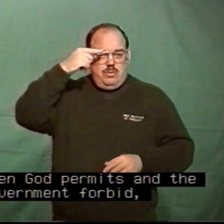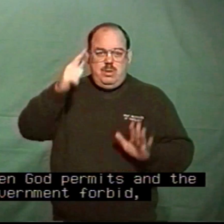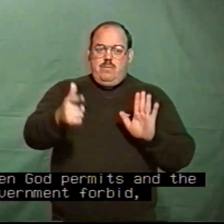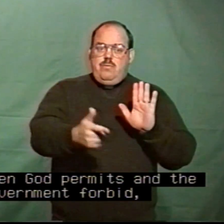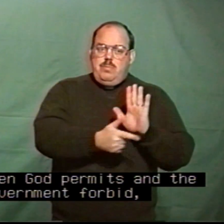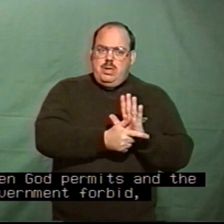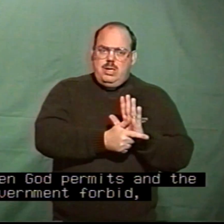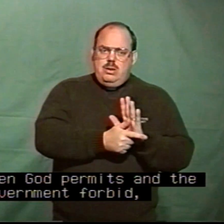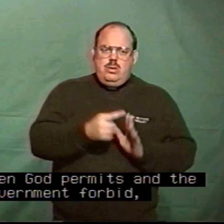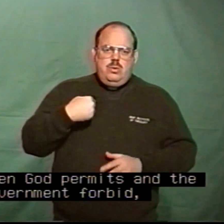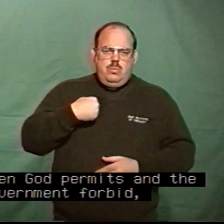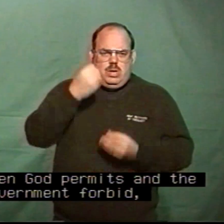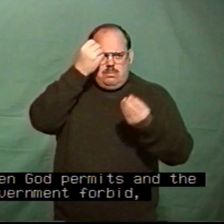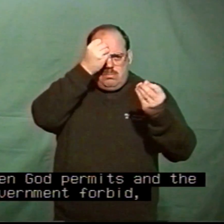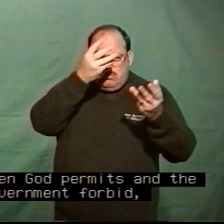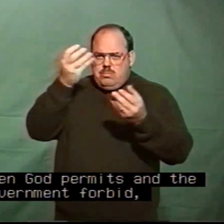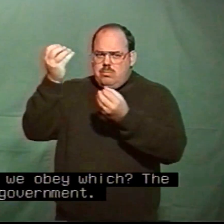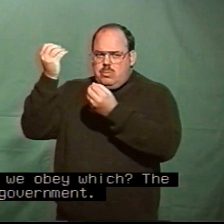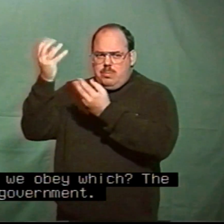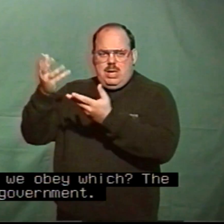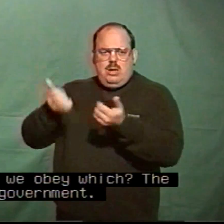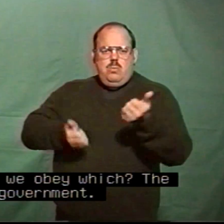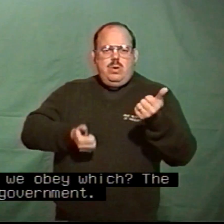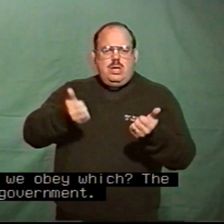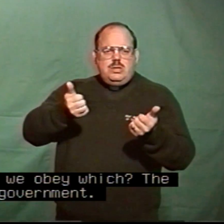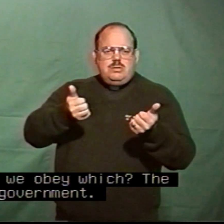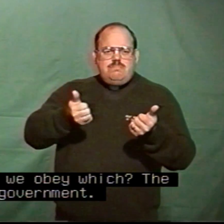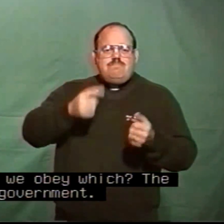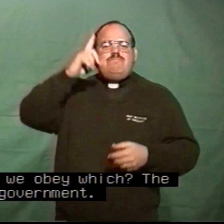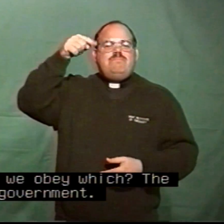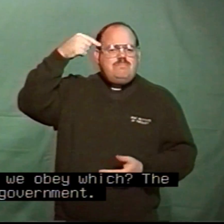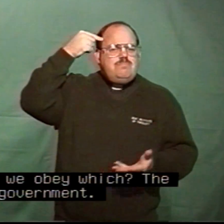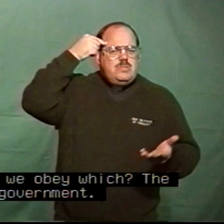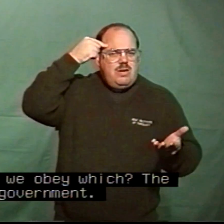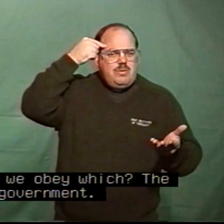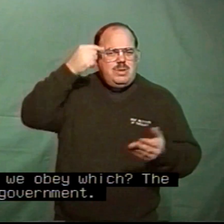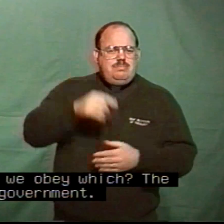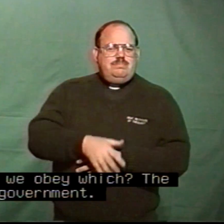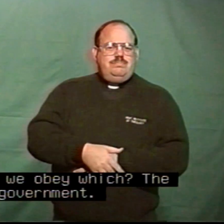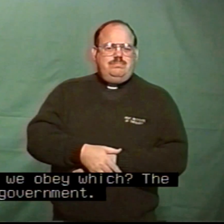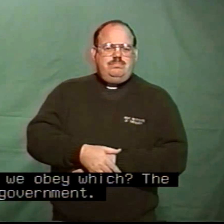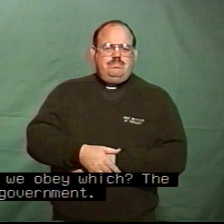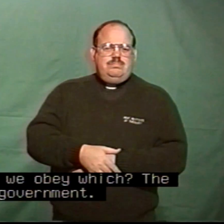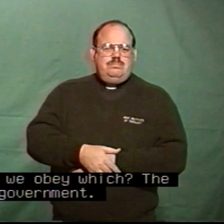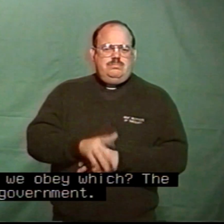When God permits and the government forbids, we obey which? The government.